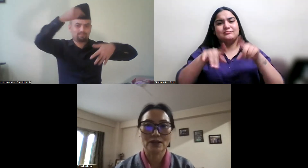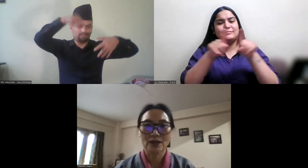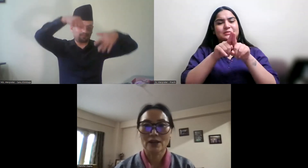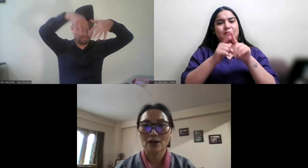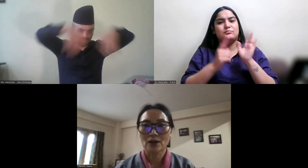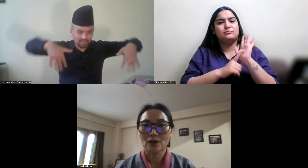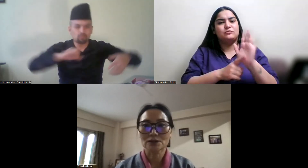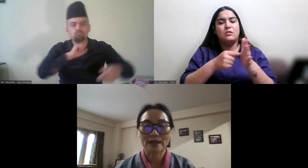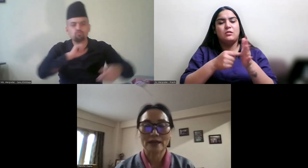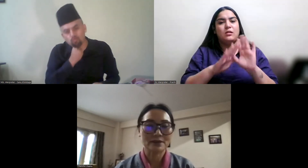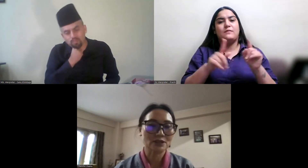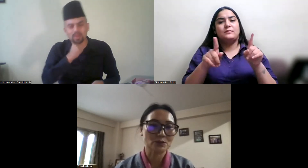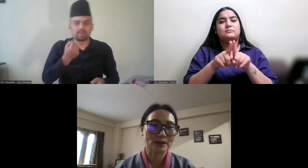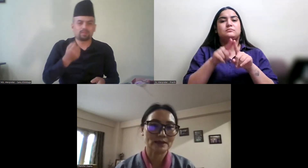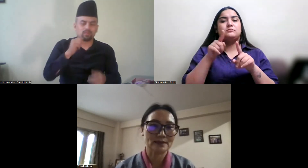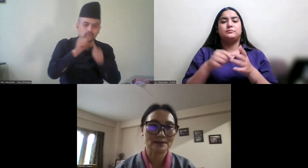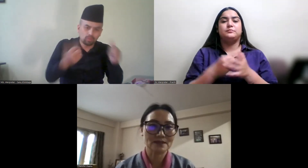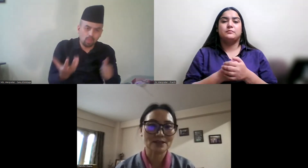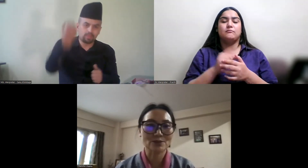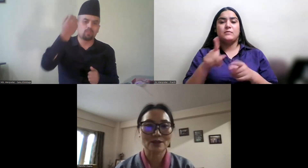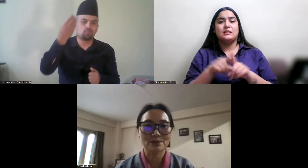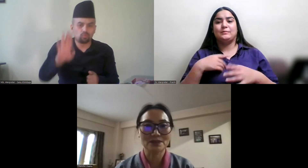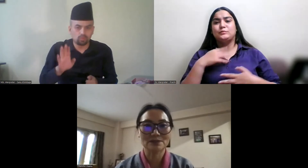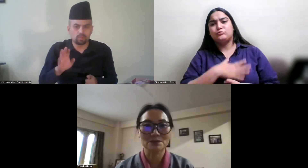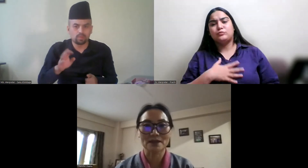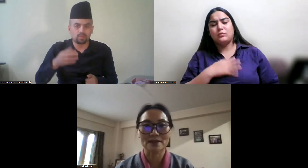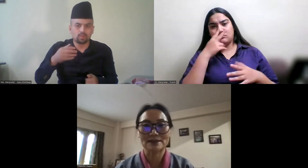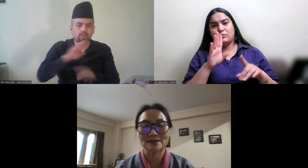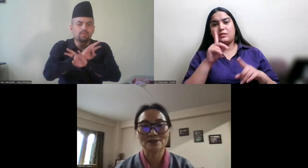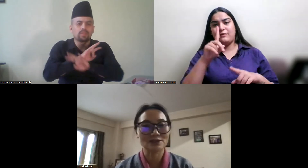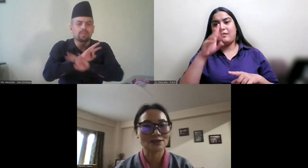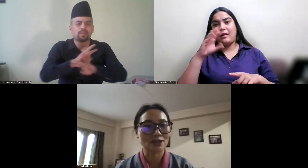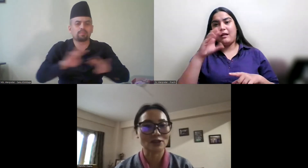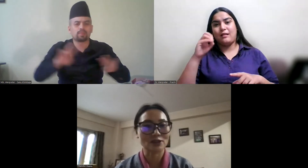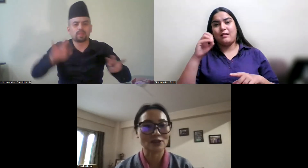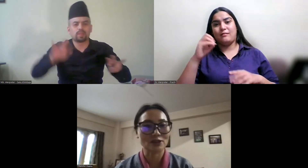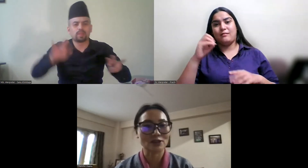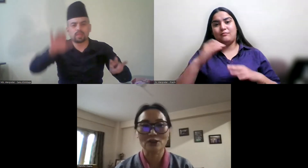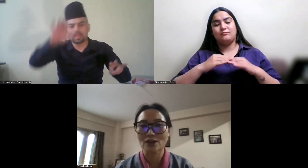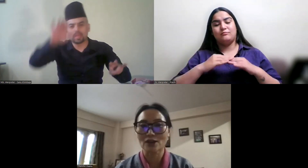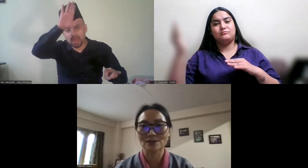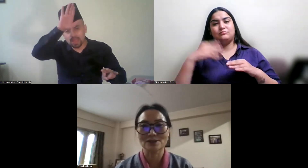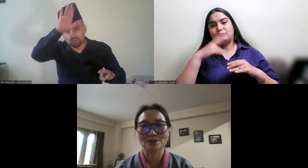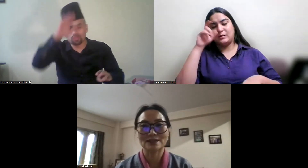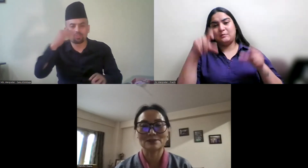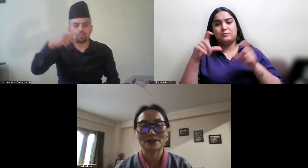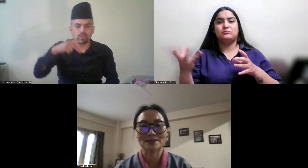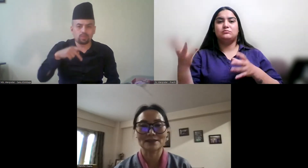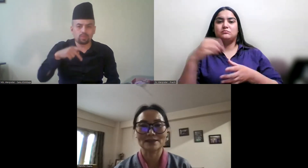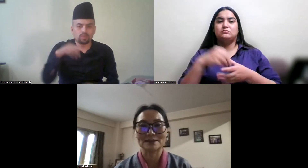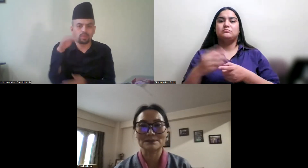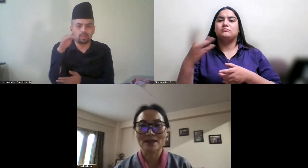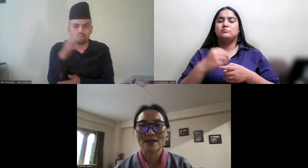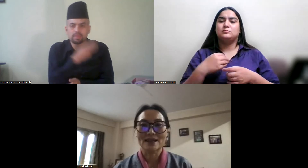age. Also, having enjoyed a century of peaceful monarchies, citizens are not used to taking